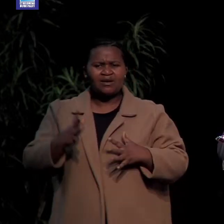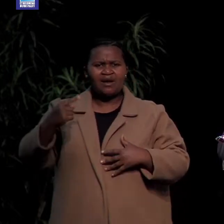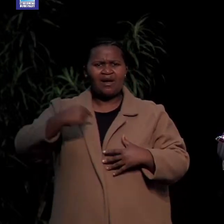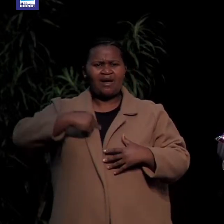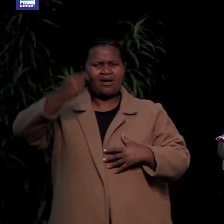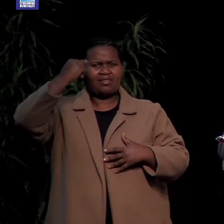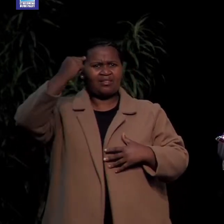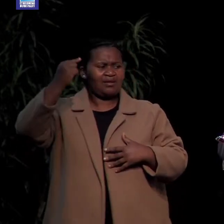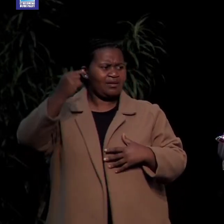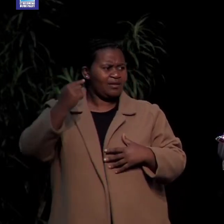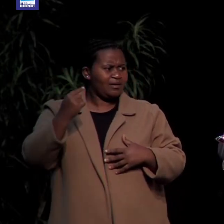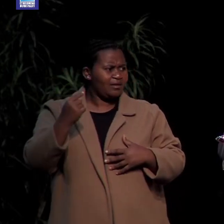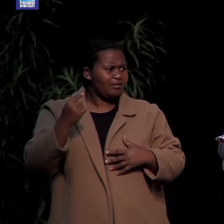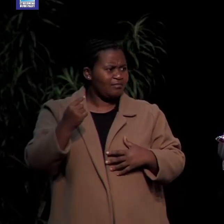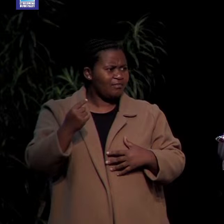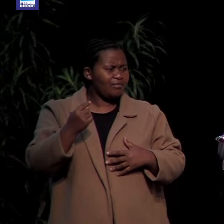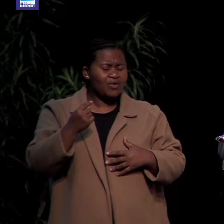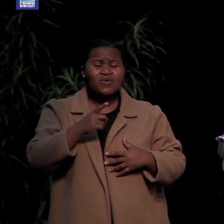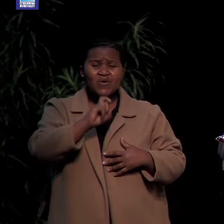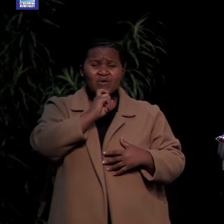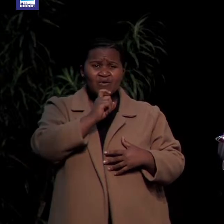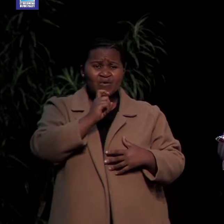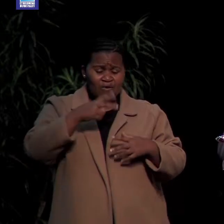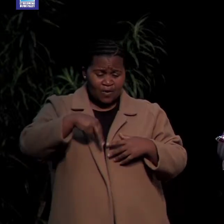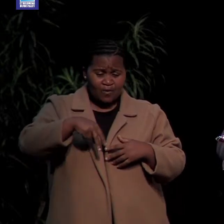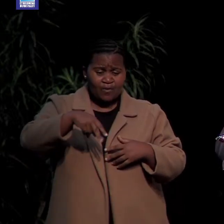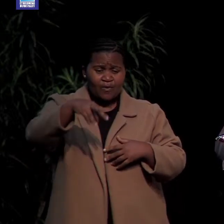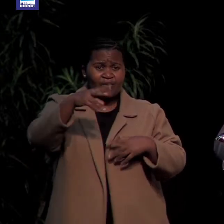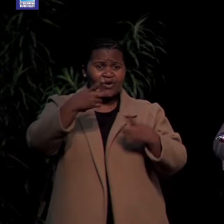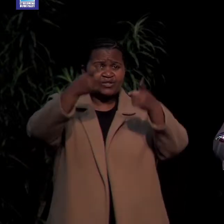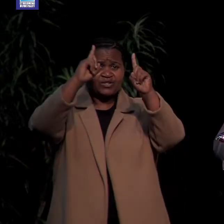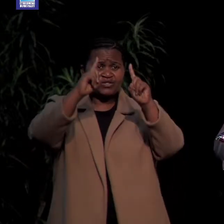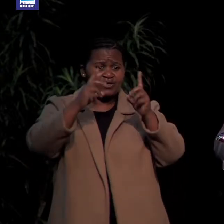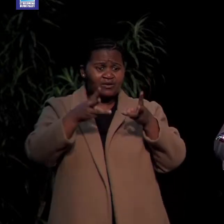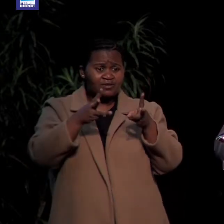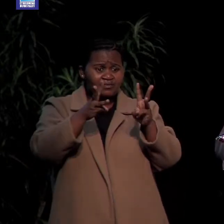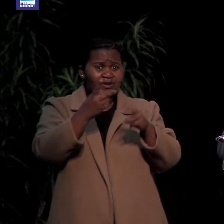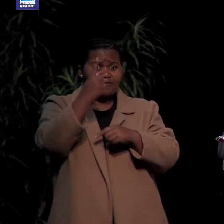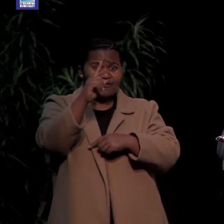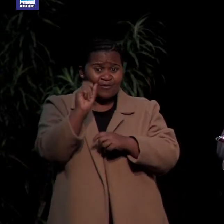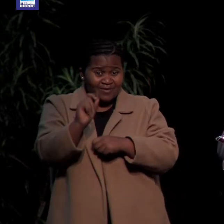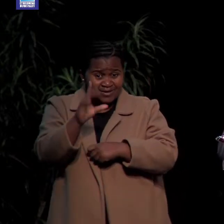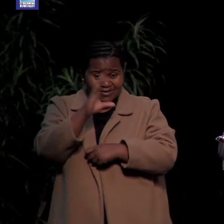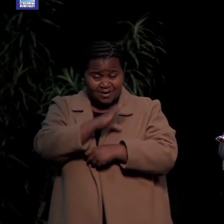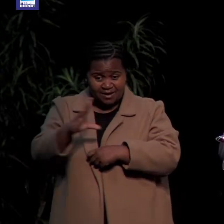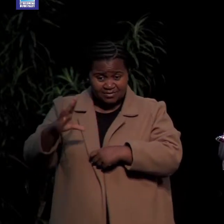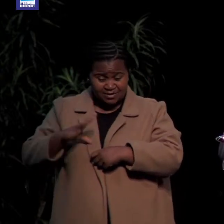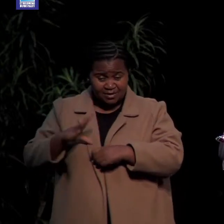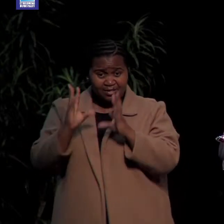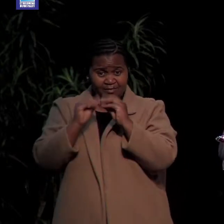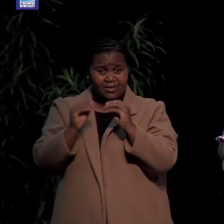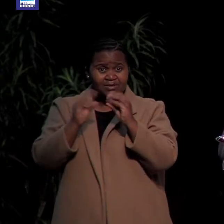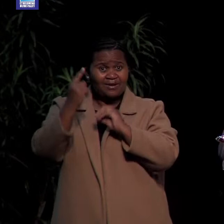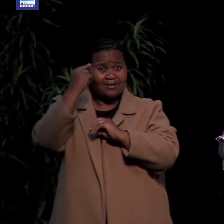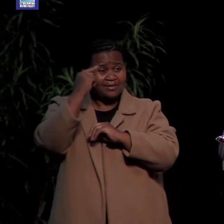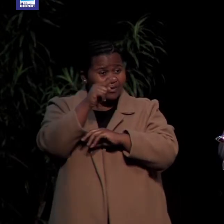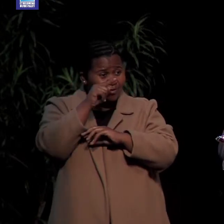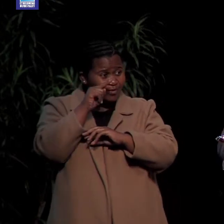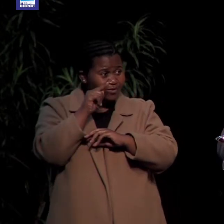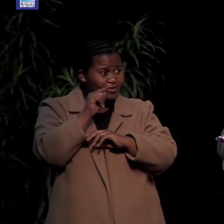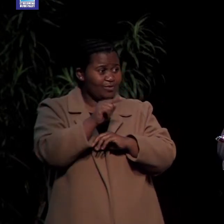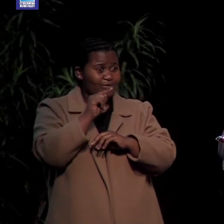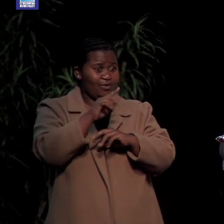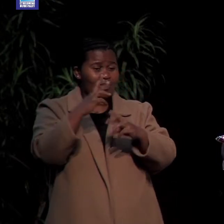are walking down a very dangerous path today for this council meeting. And I think you are going to be